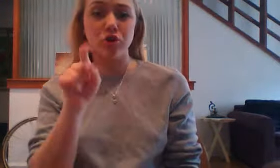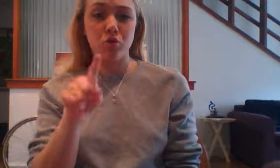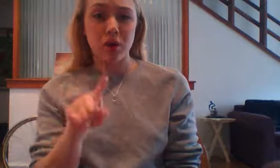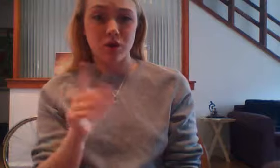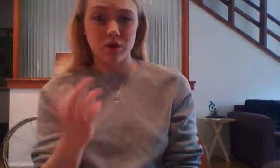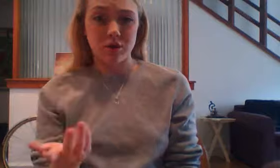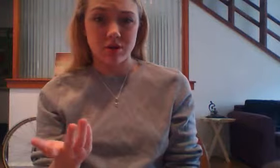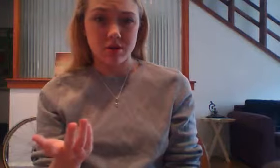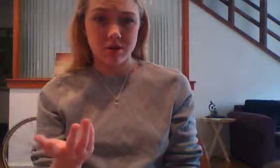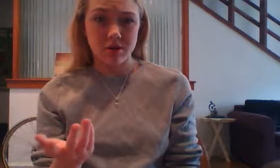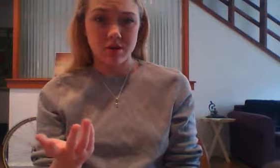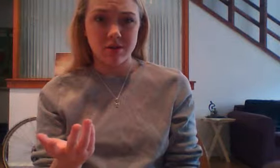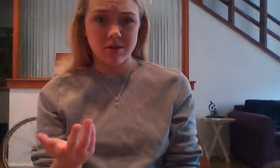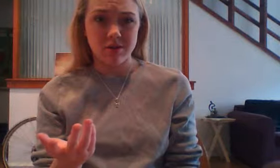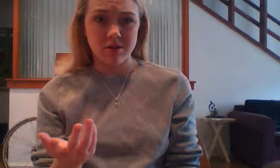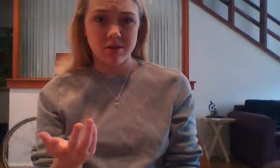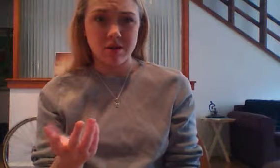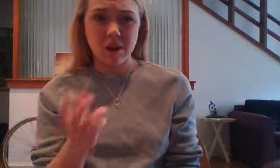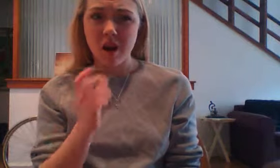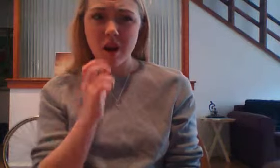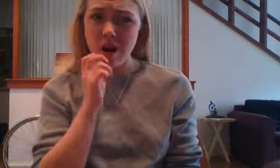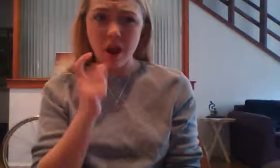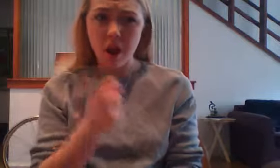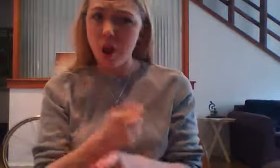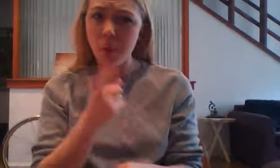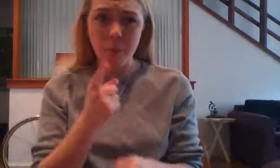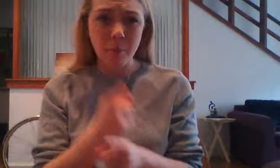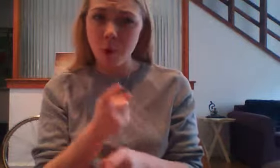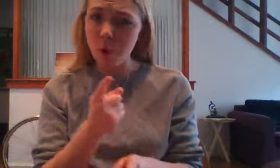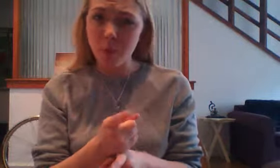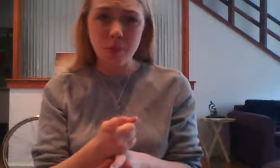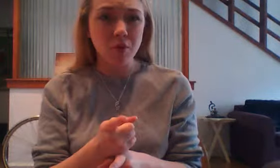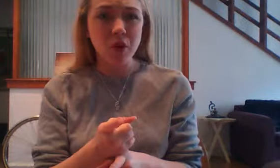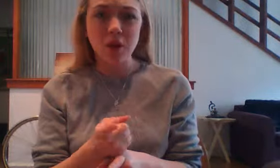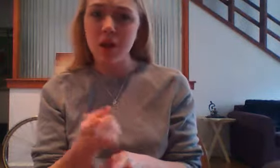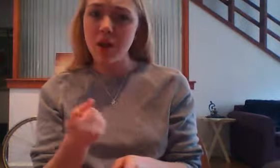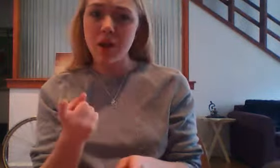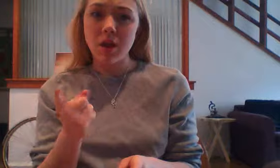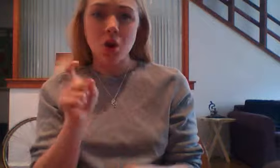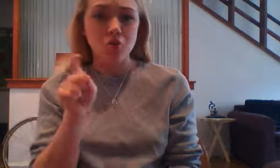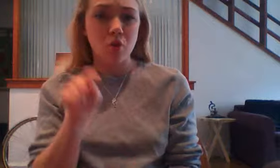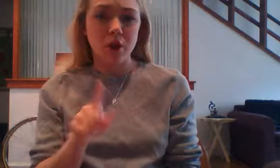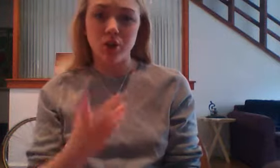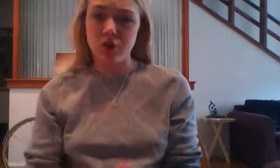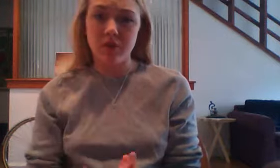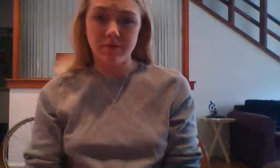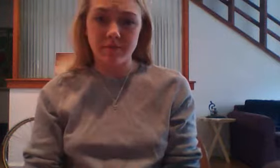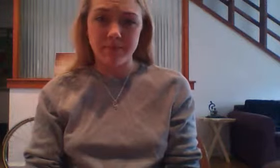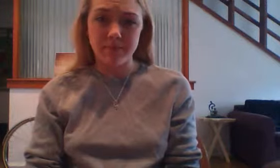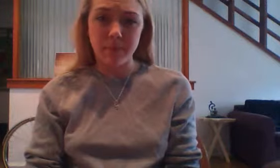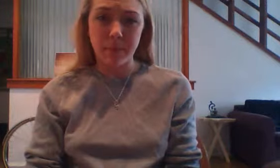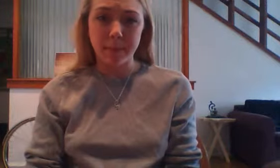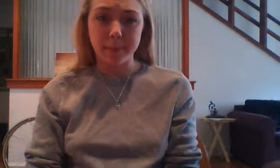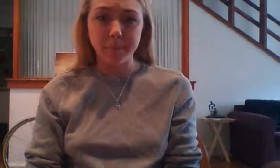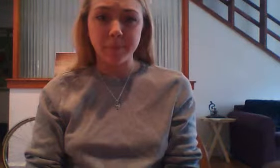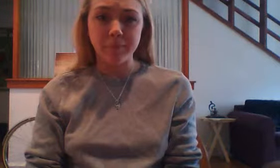that is not the important question at all, and the ADA Amendment Act supports it entirely. The question is, what